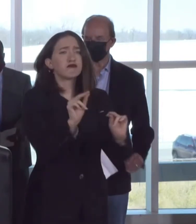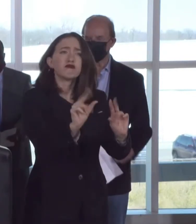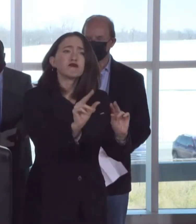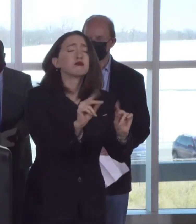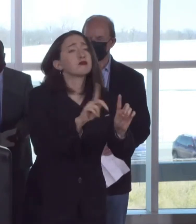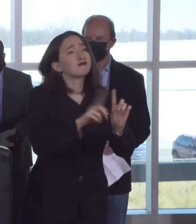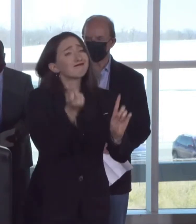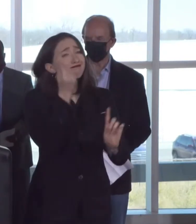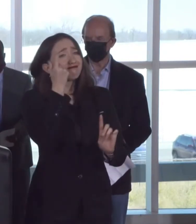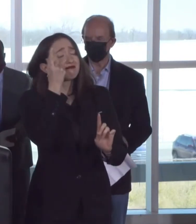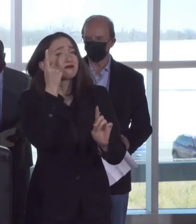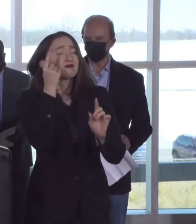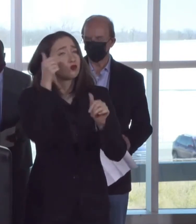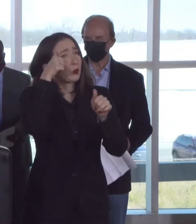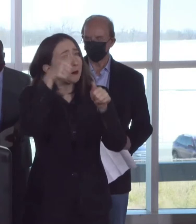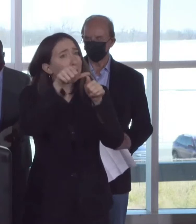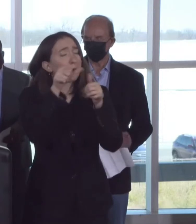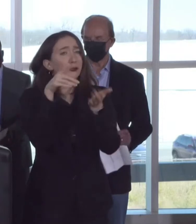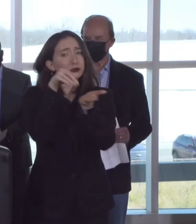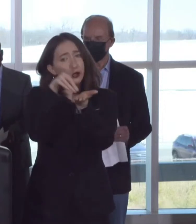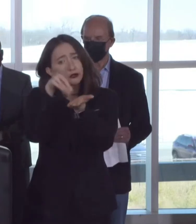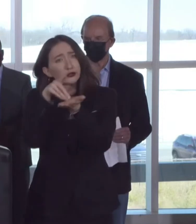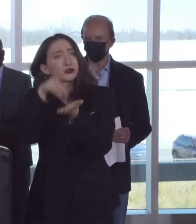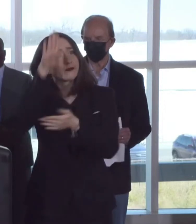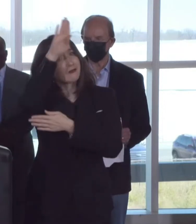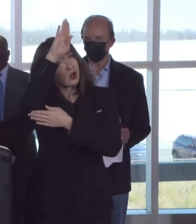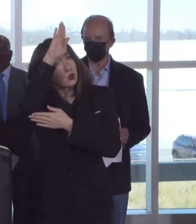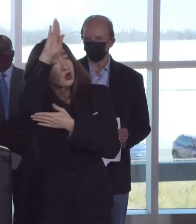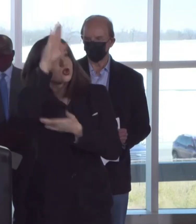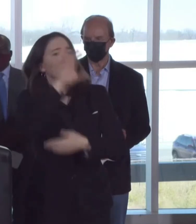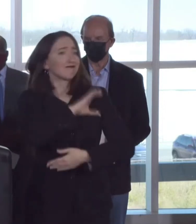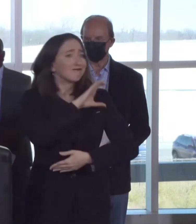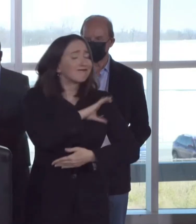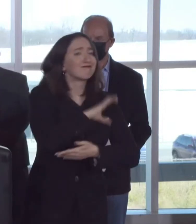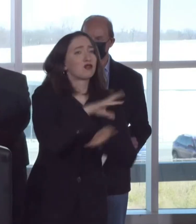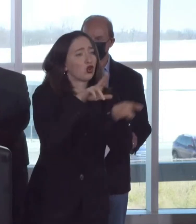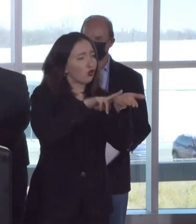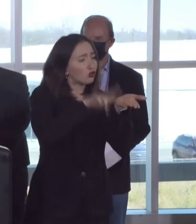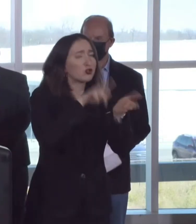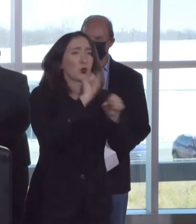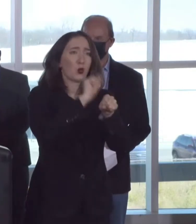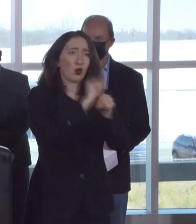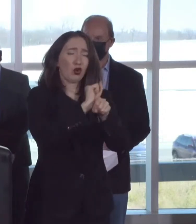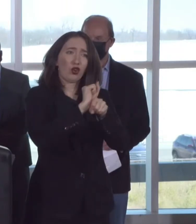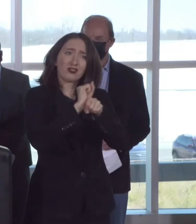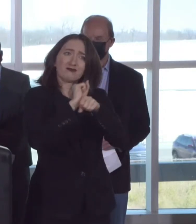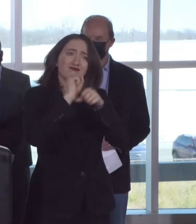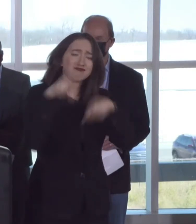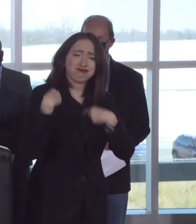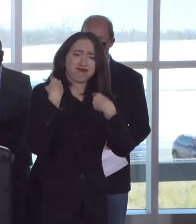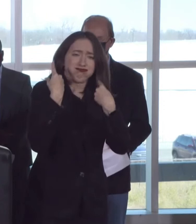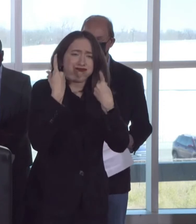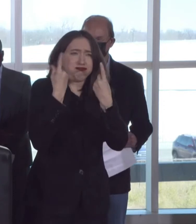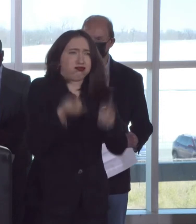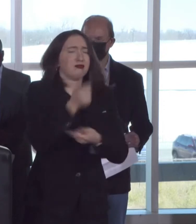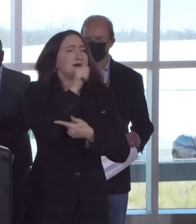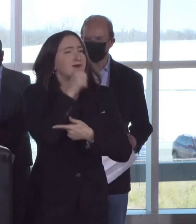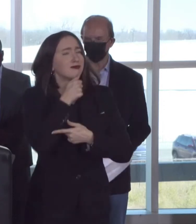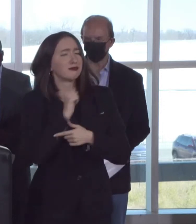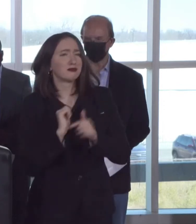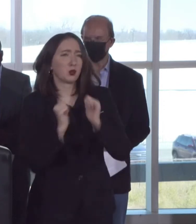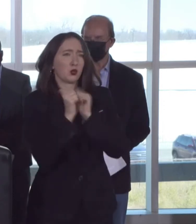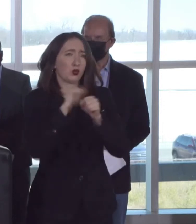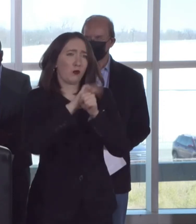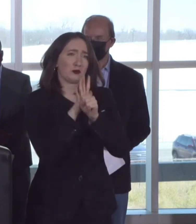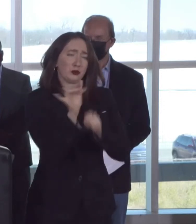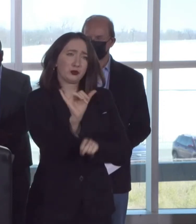the healthcare workers, the nurses, the firefighters, the first responders who have been dealing with this alongside all of our community. Just when